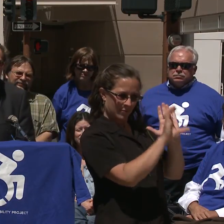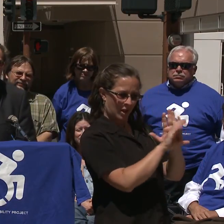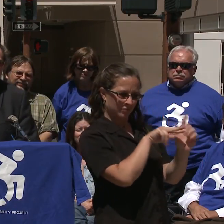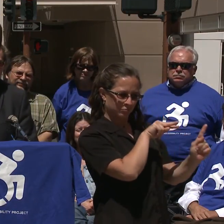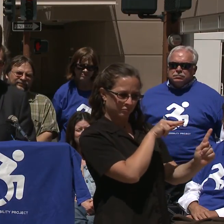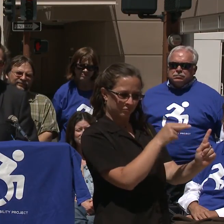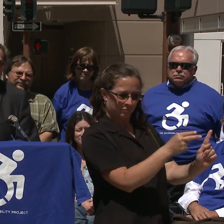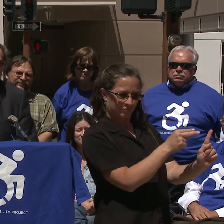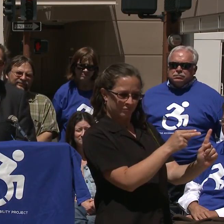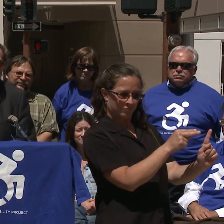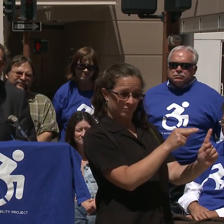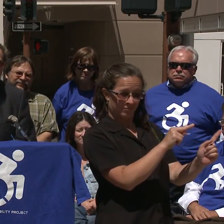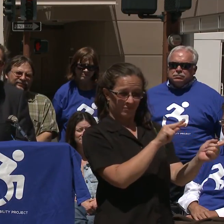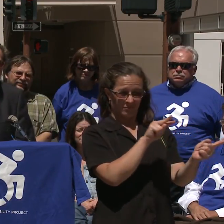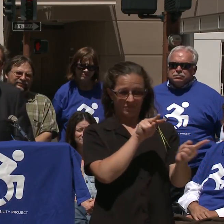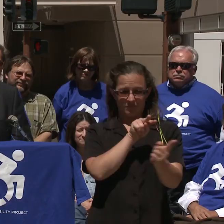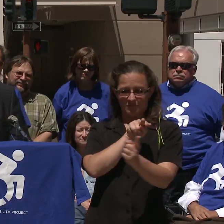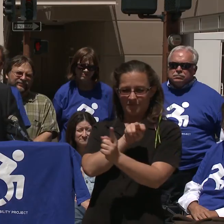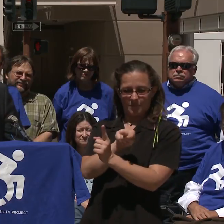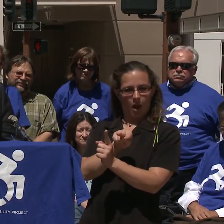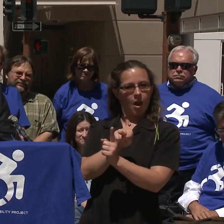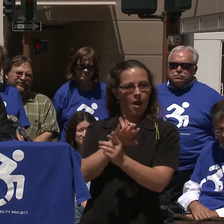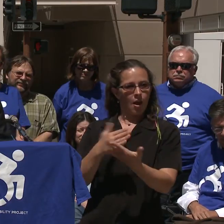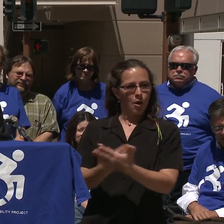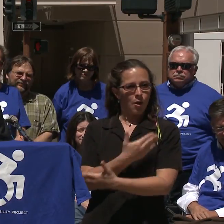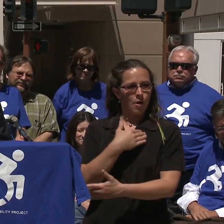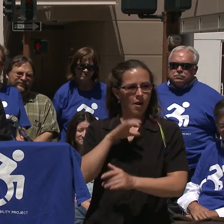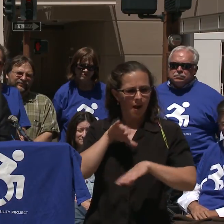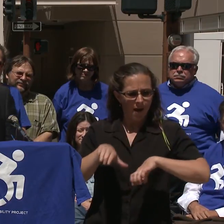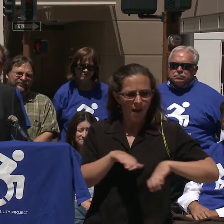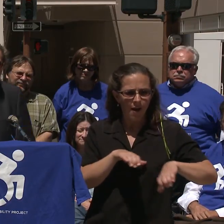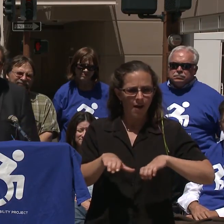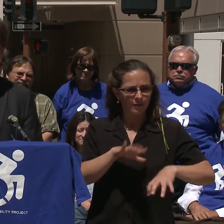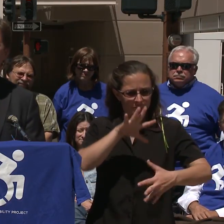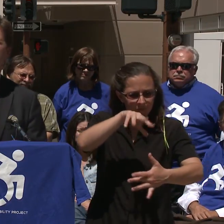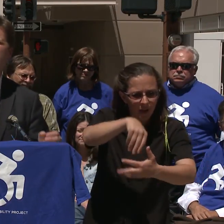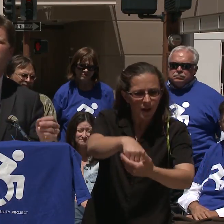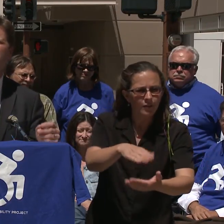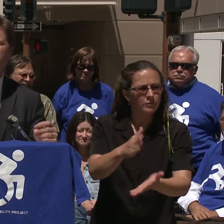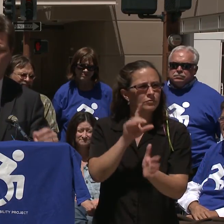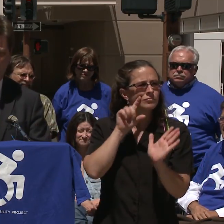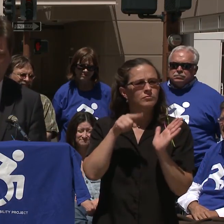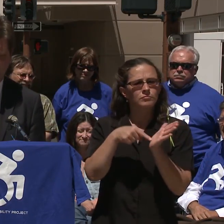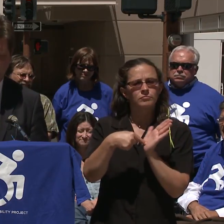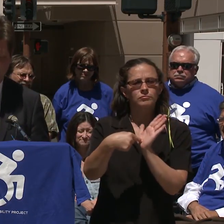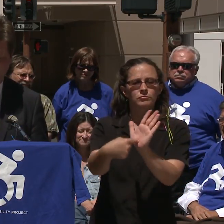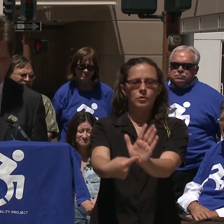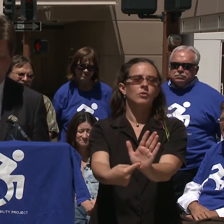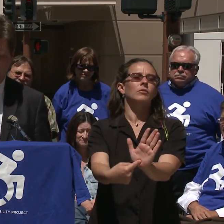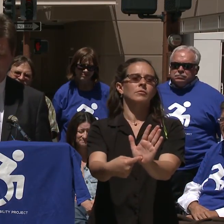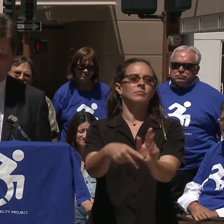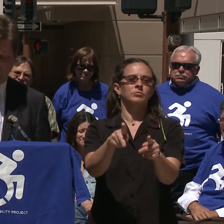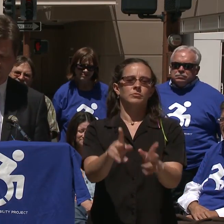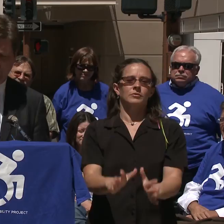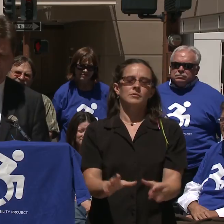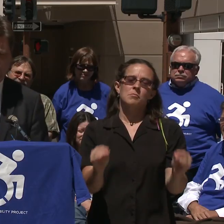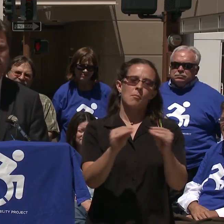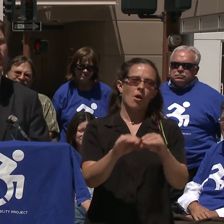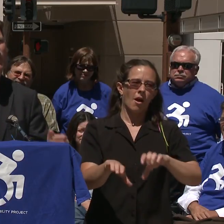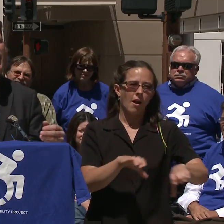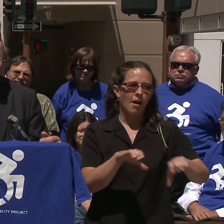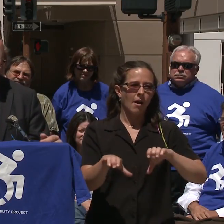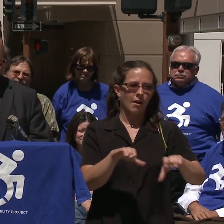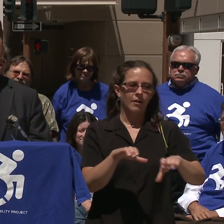active, engaged image. The new icon shows a person in a much more active manner, shifting the